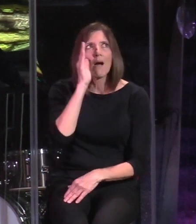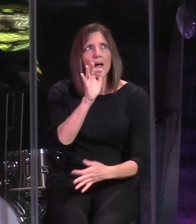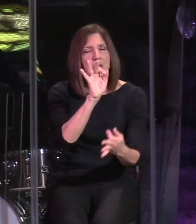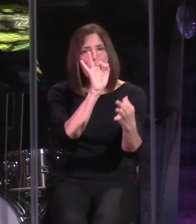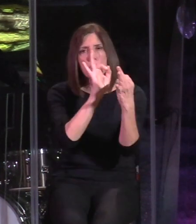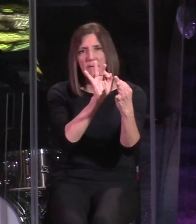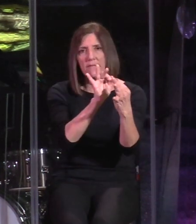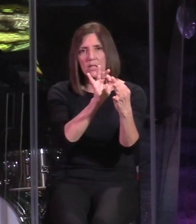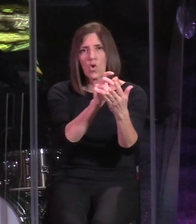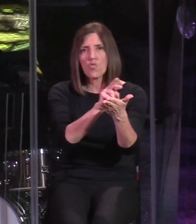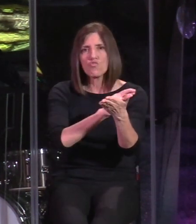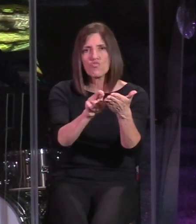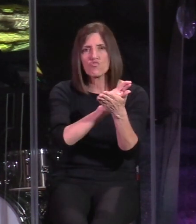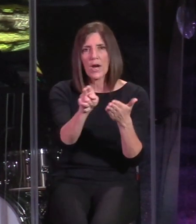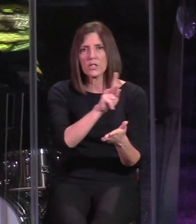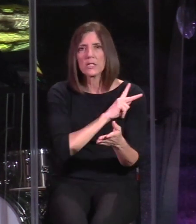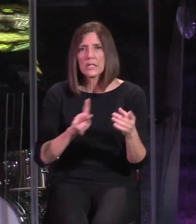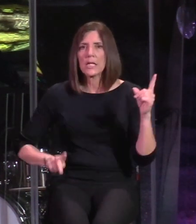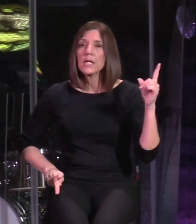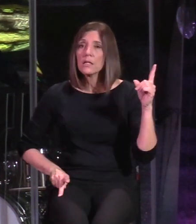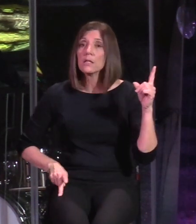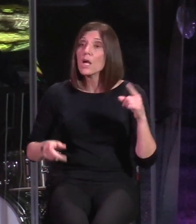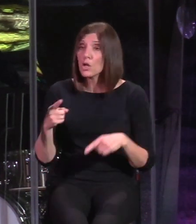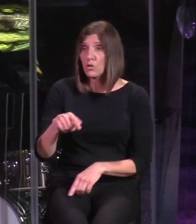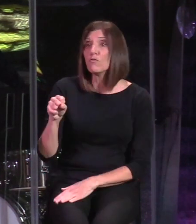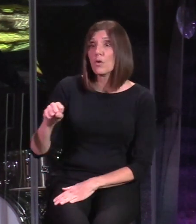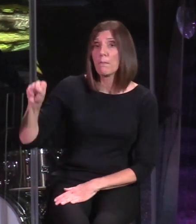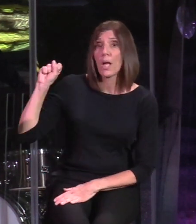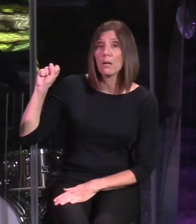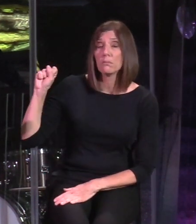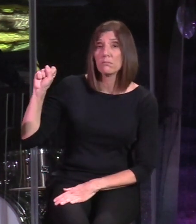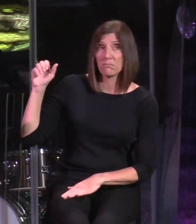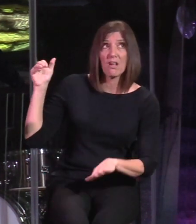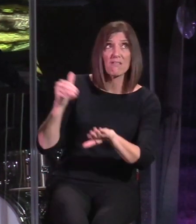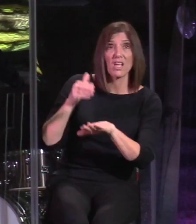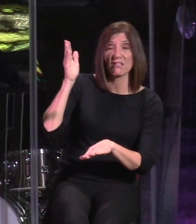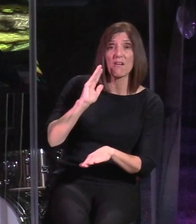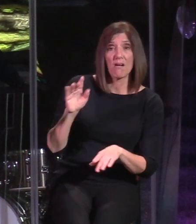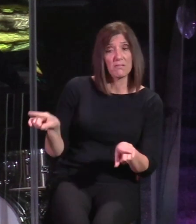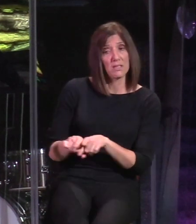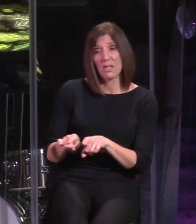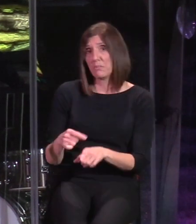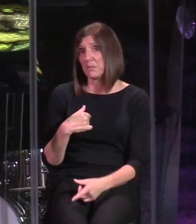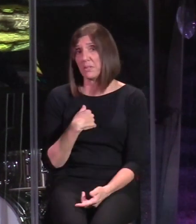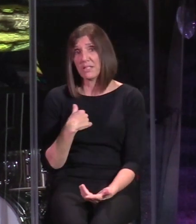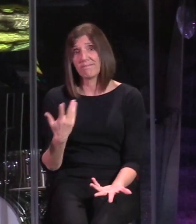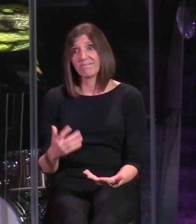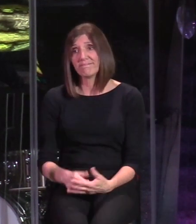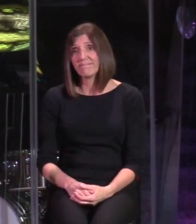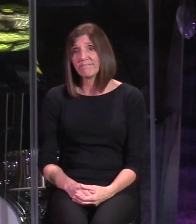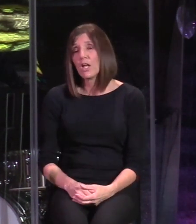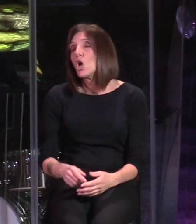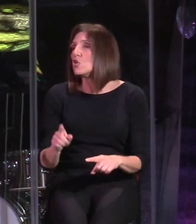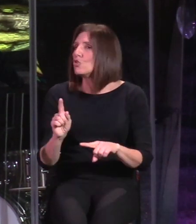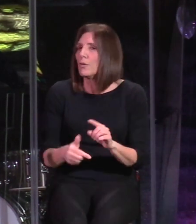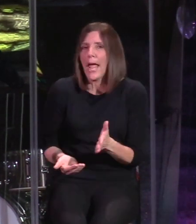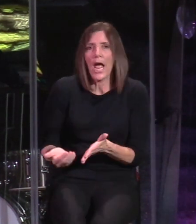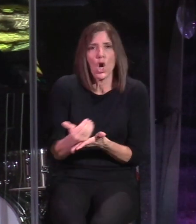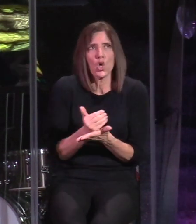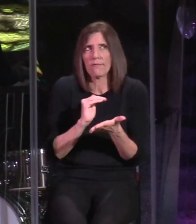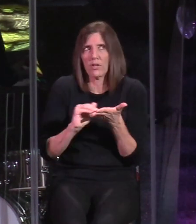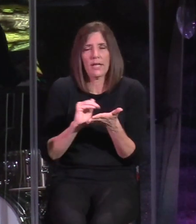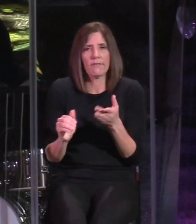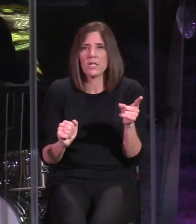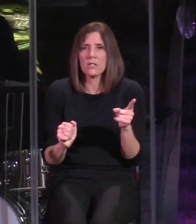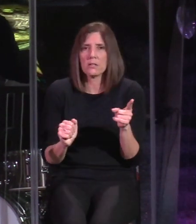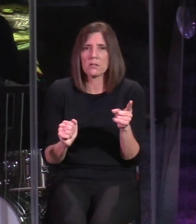righteous King, and you have rebelled against him, just like I have. And you can't earn the King's forgiveness